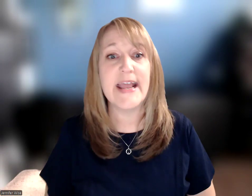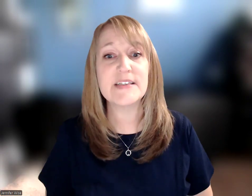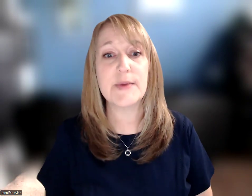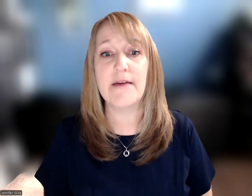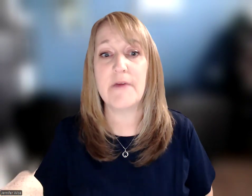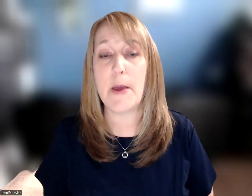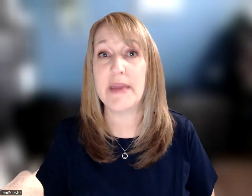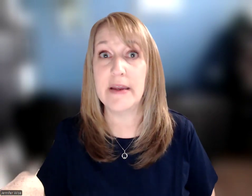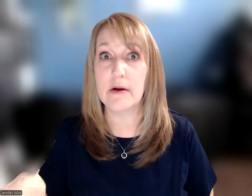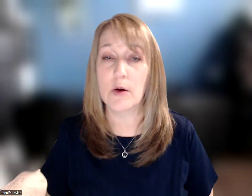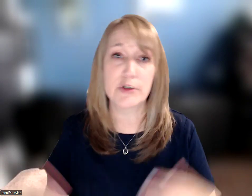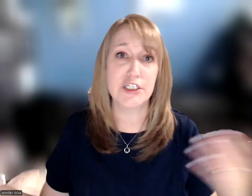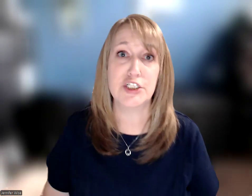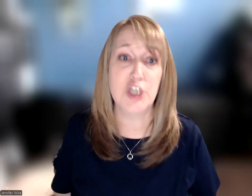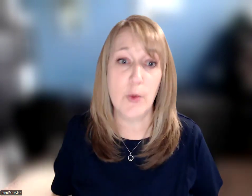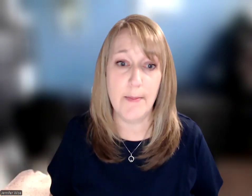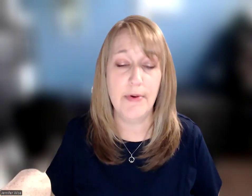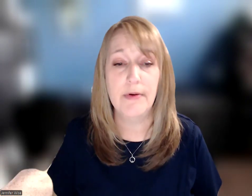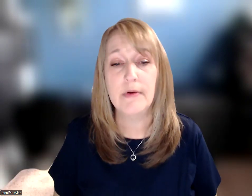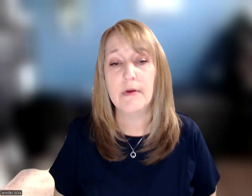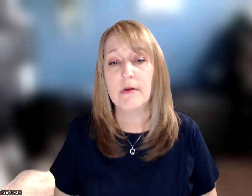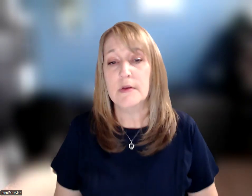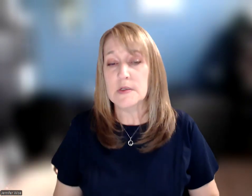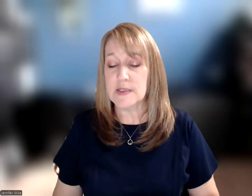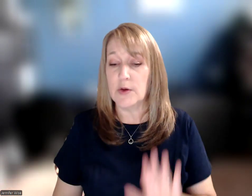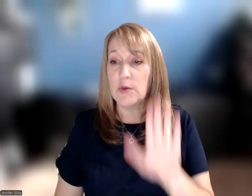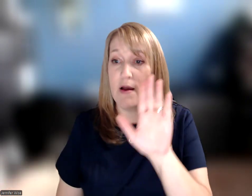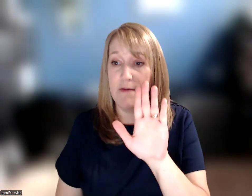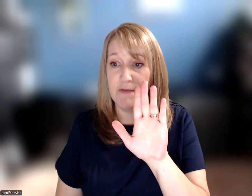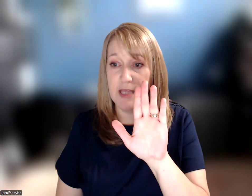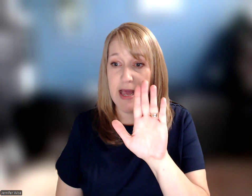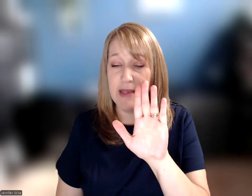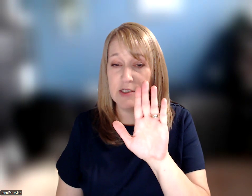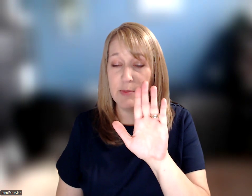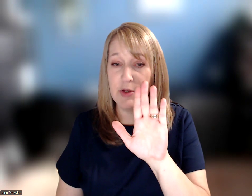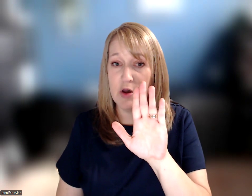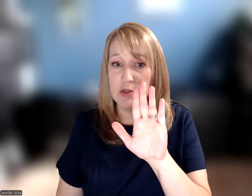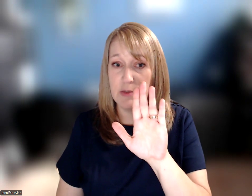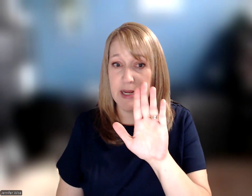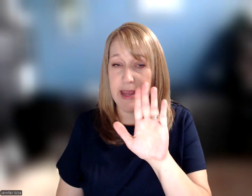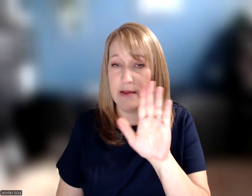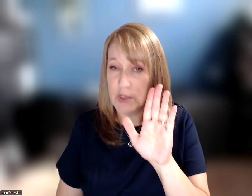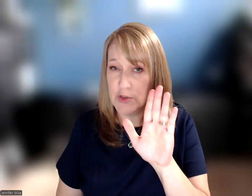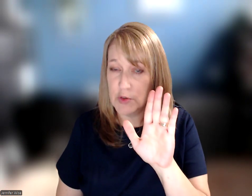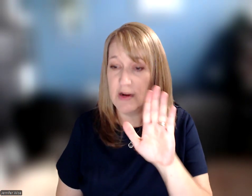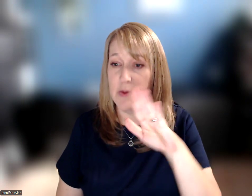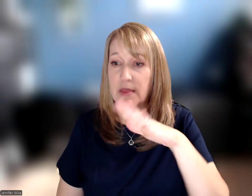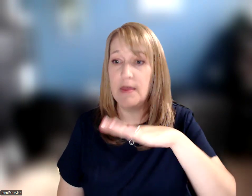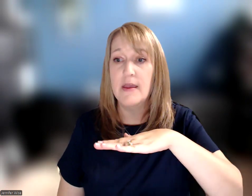Next, we have appear, or to show up. So you want a flat hand shape on your non-dominant hand, the one you don't write with, and